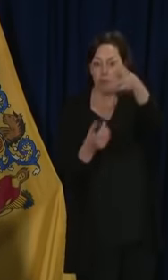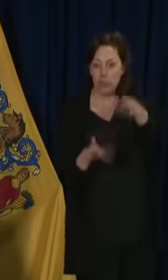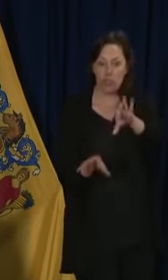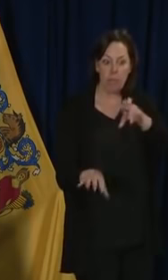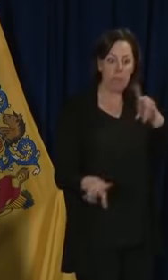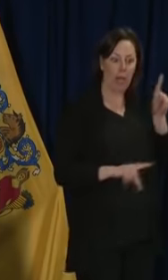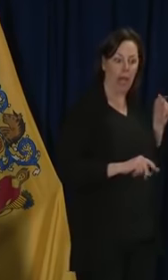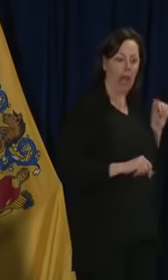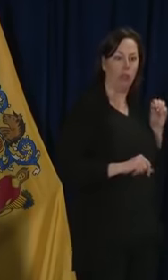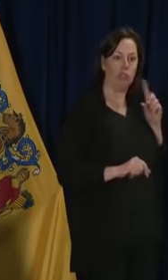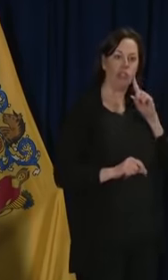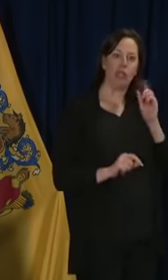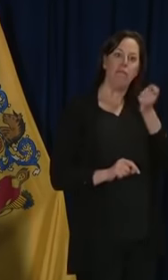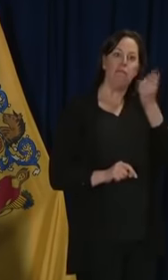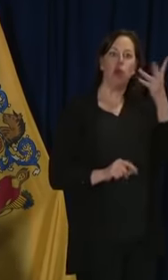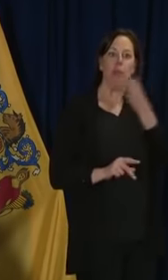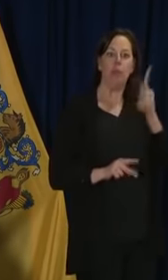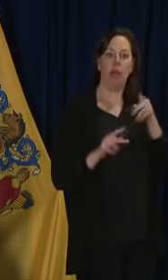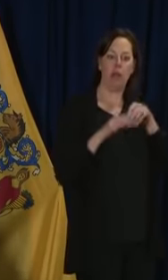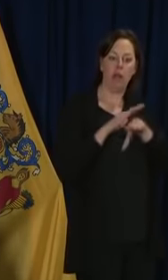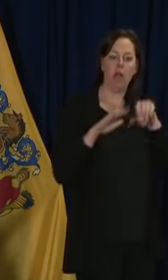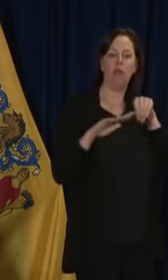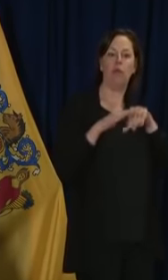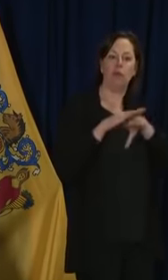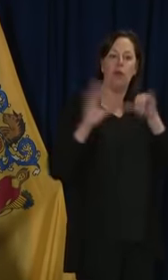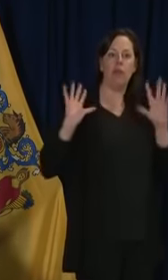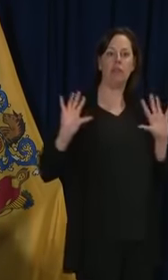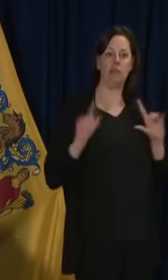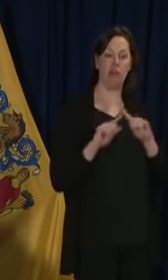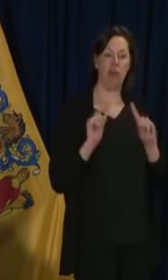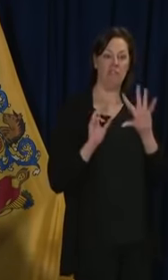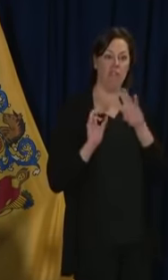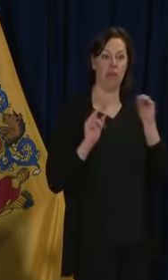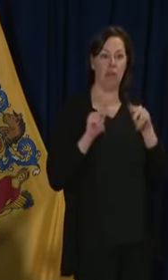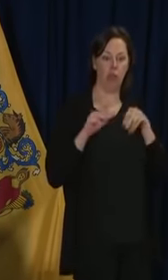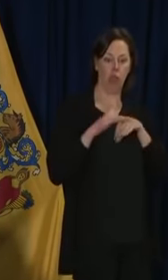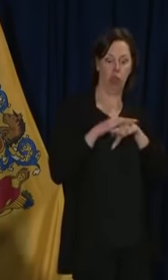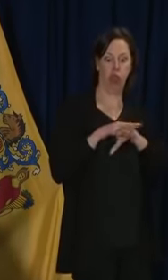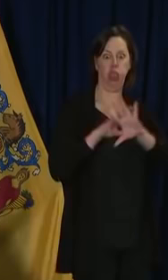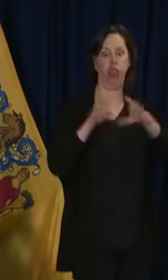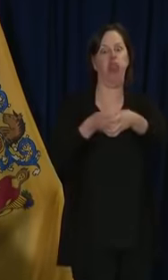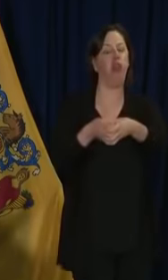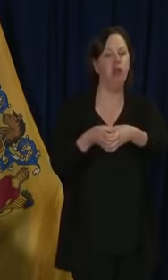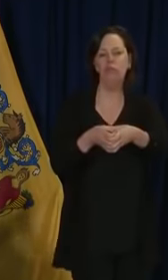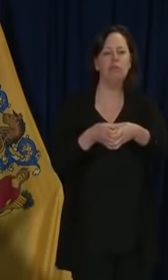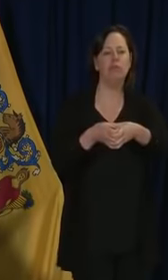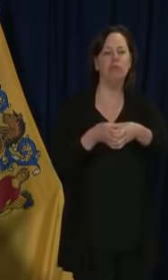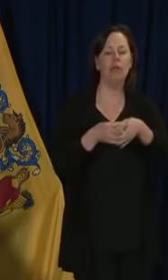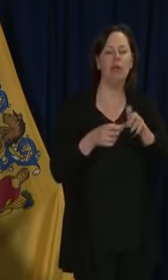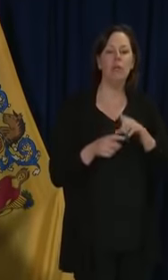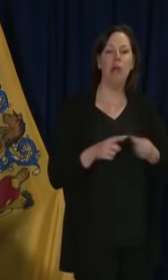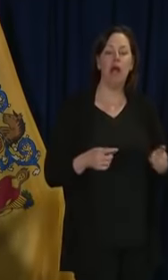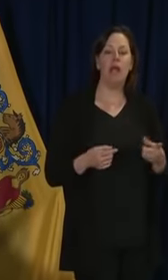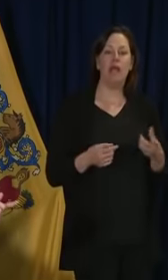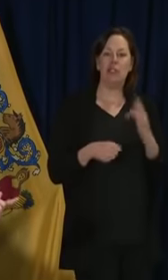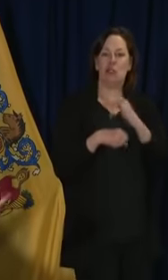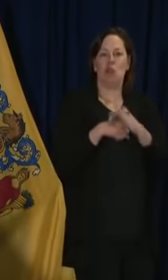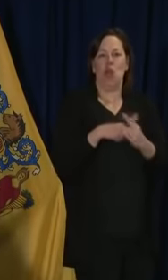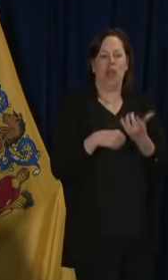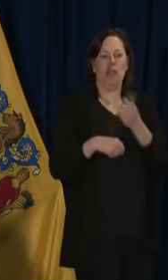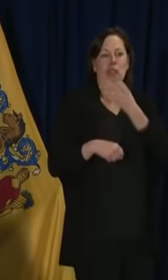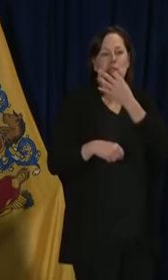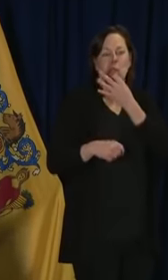that's a chance, we would probably put in place something to monitor that. But it's too early to tell. Sheila and I